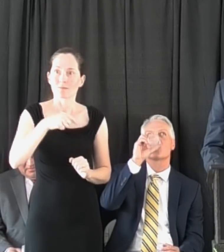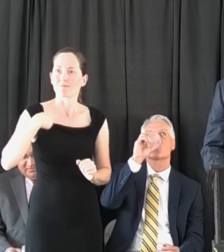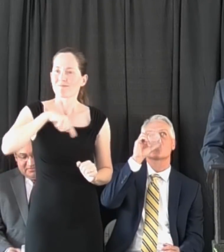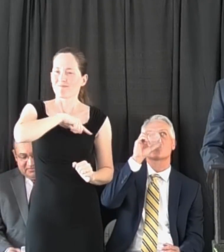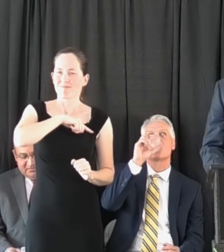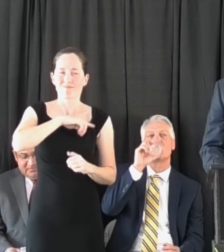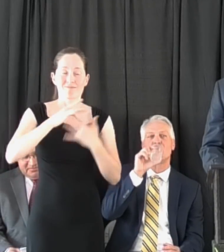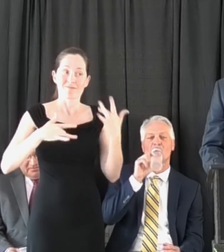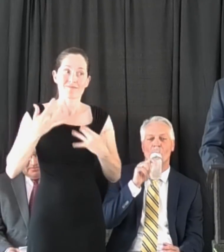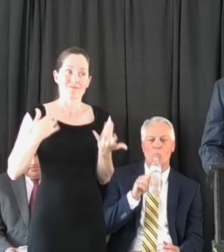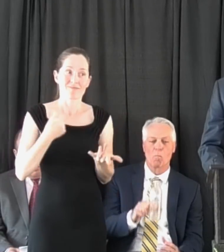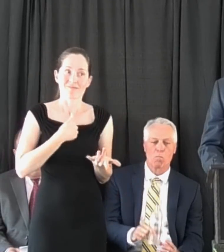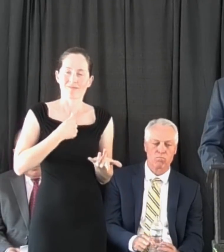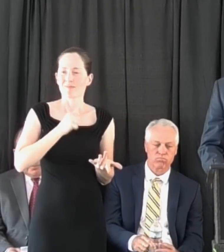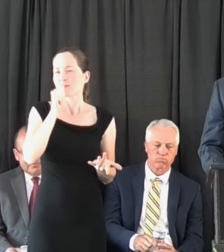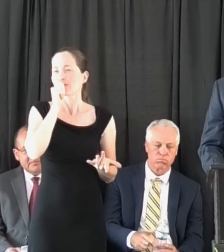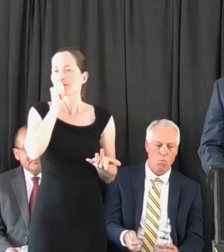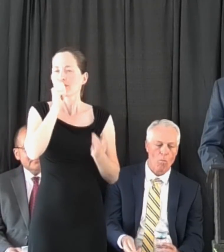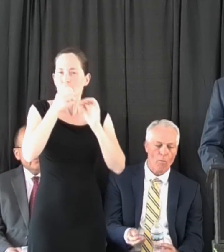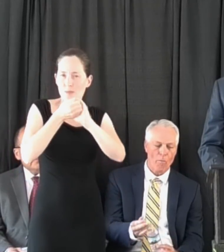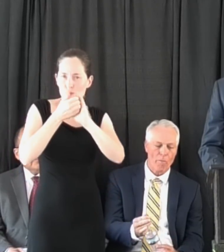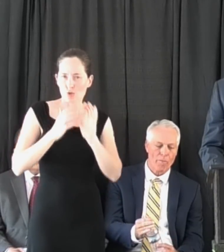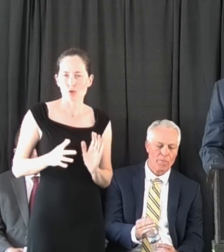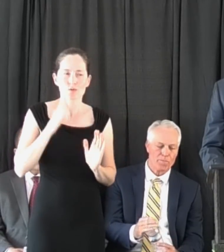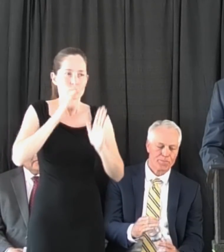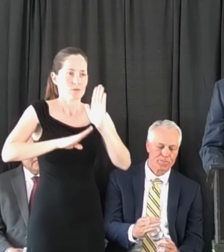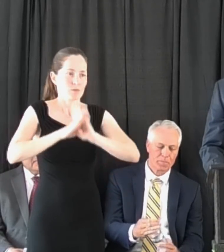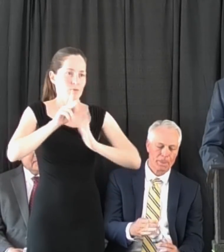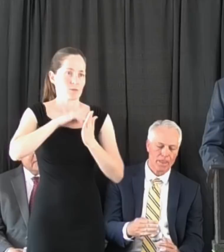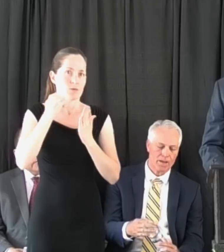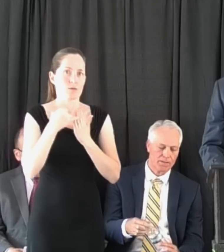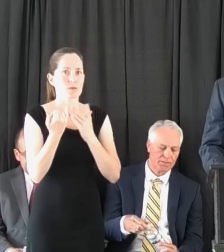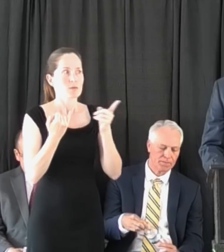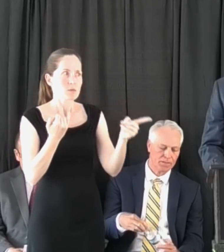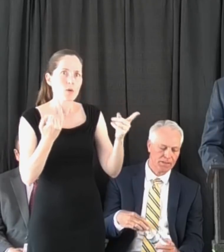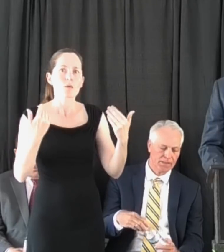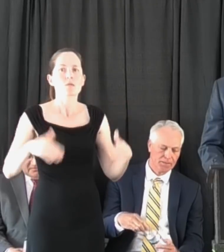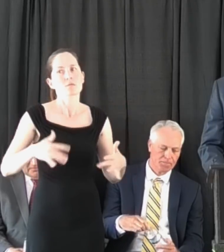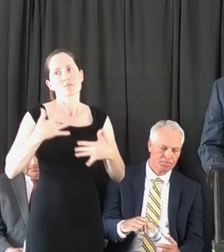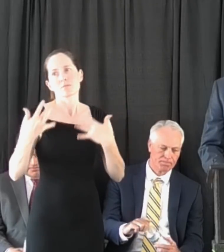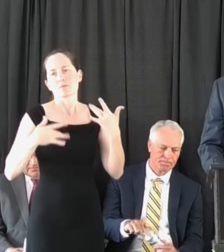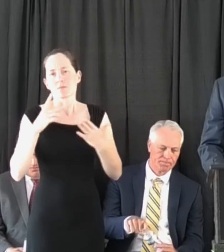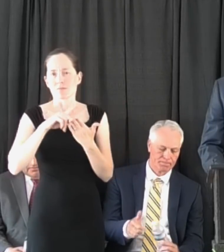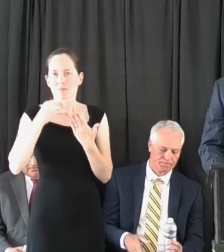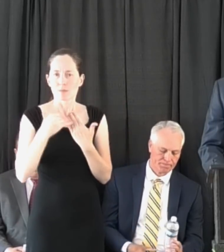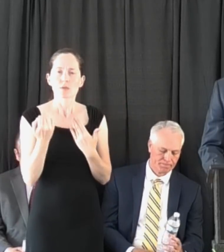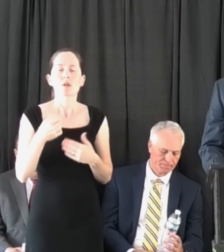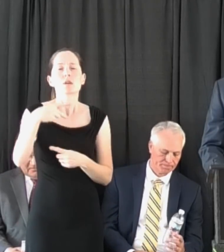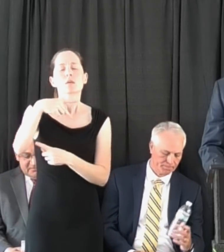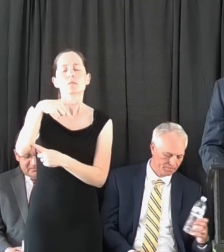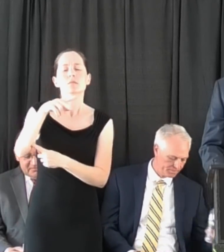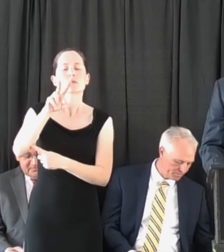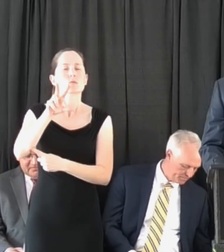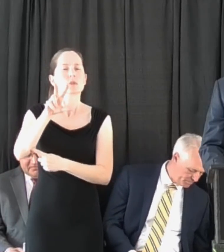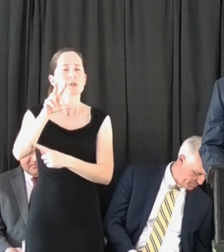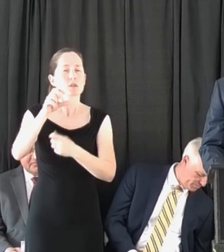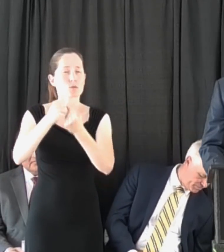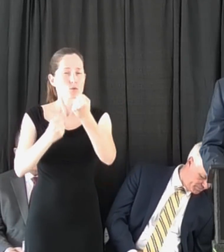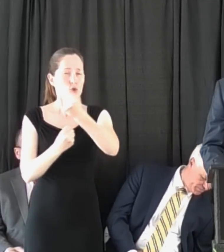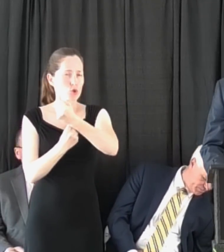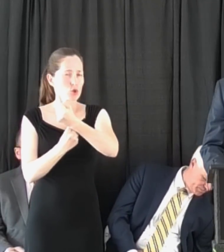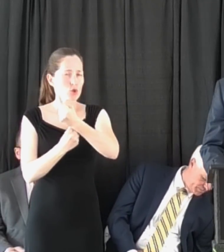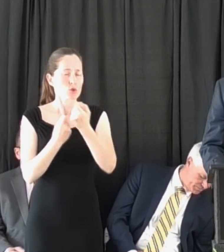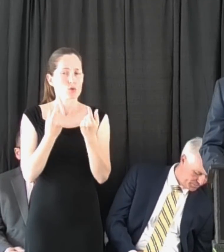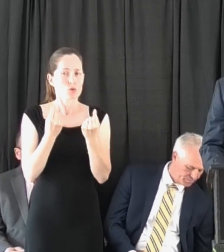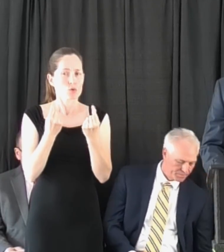partner developing the project, especially under such an innovative public-private partnership structure. The P3 structure shifts risks typically borne